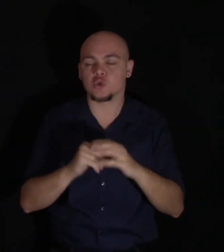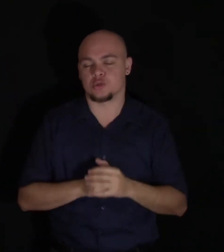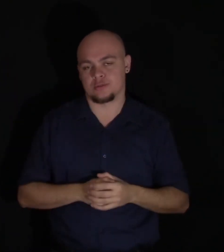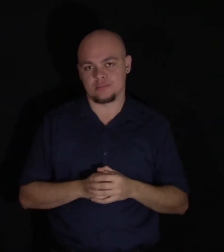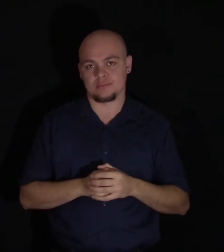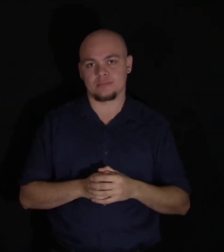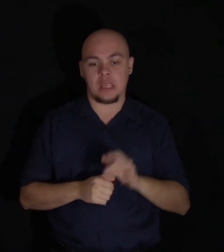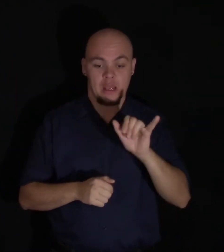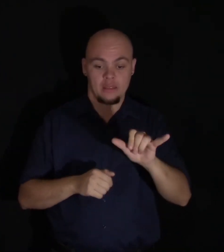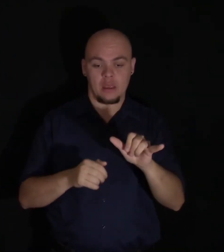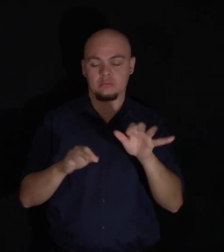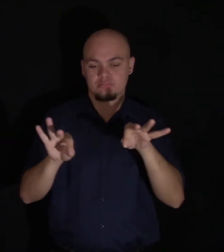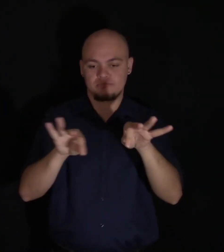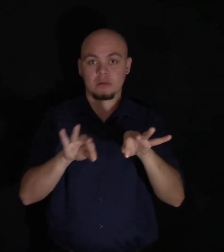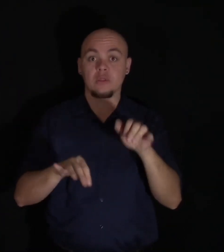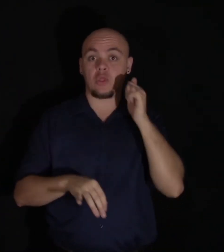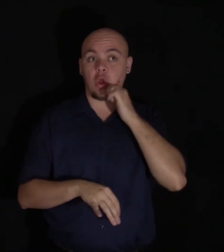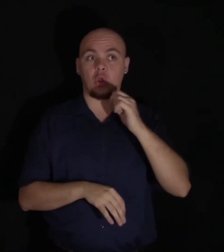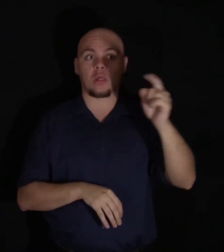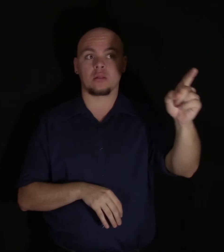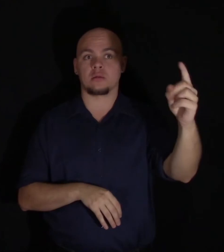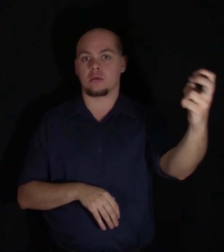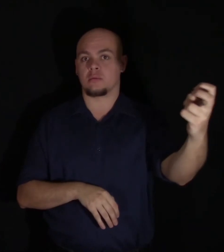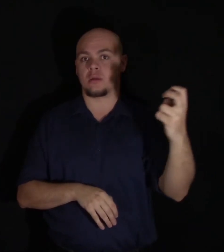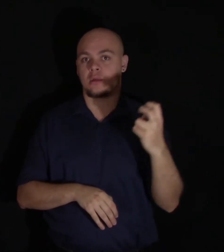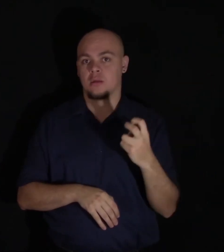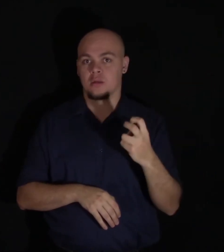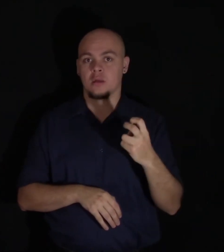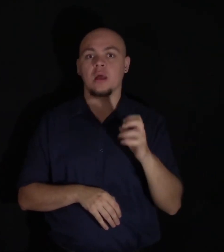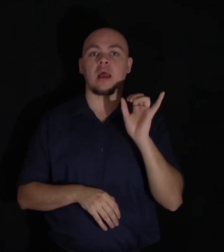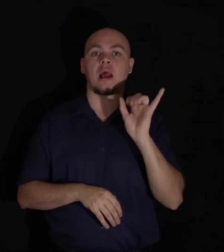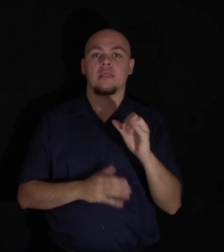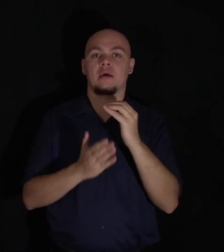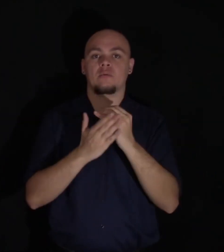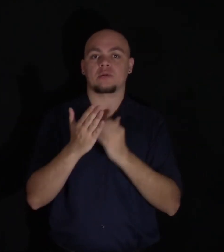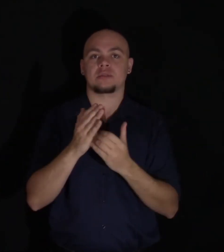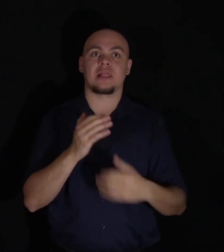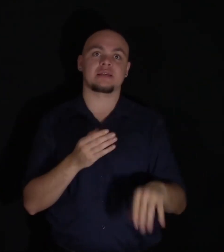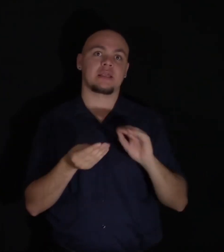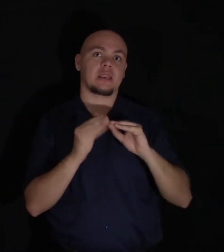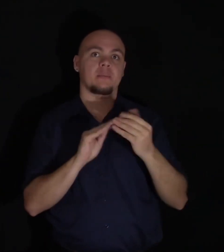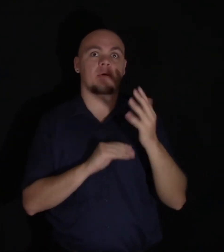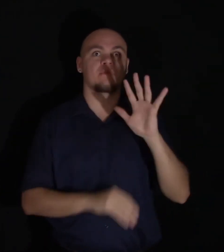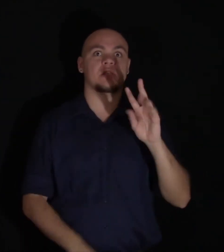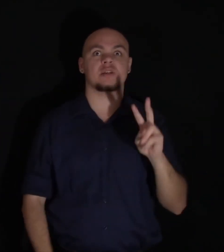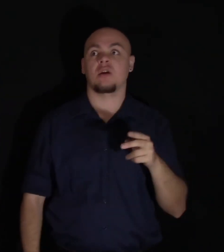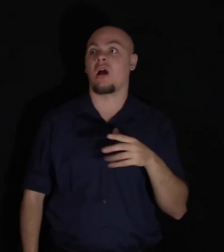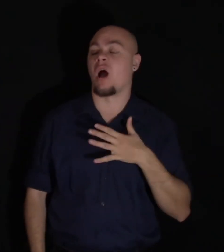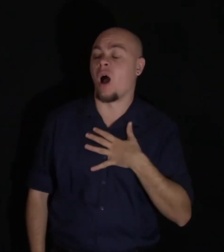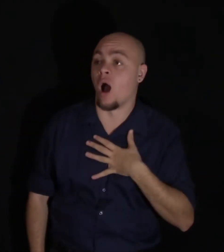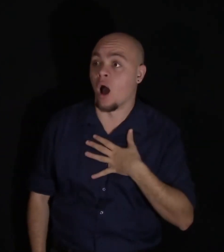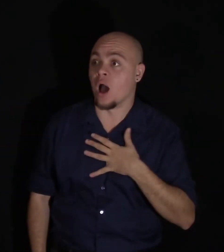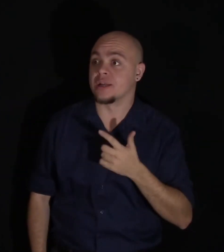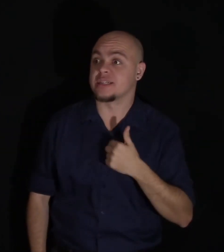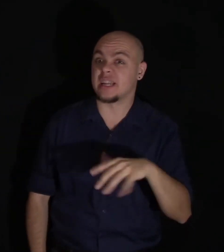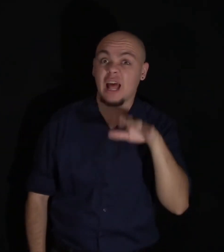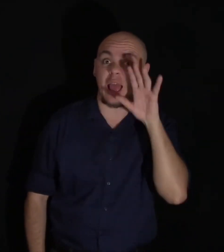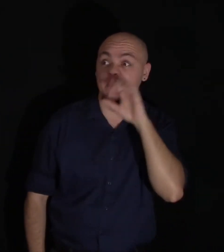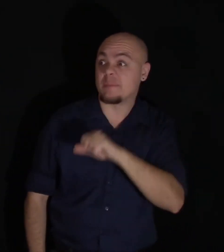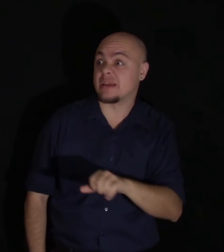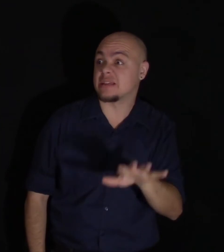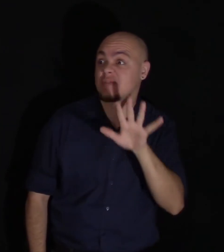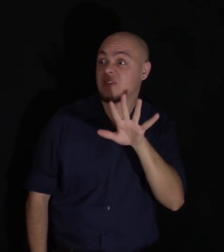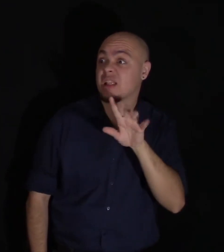about that, and the girl came back from the bathroom right as I was saying, and that was lesson number 52, and she said, oh, did I miss the other